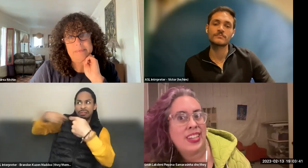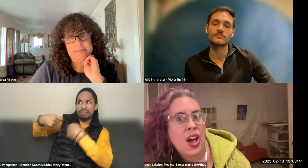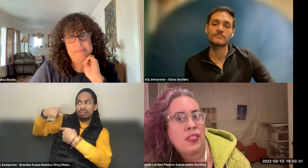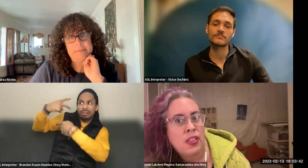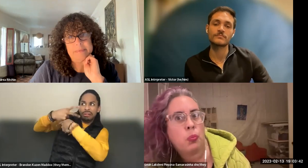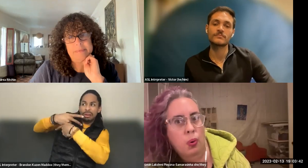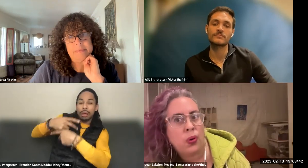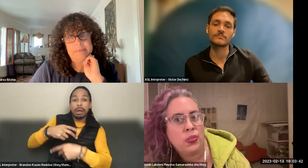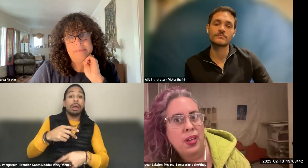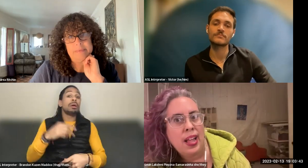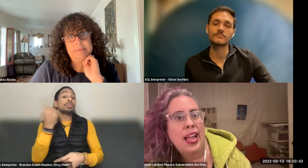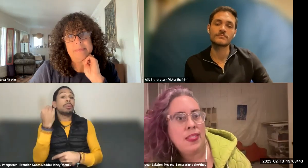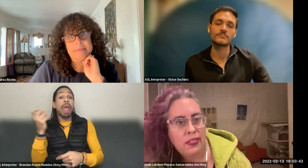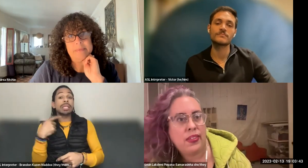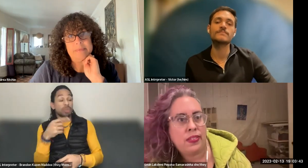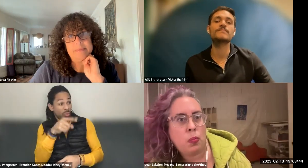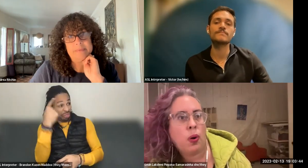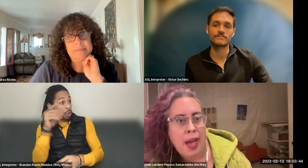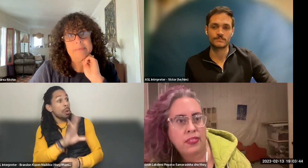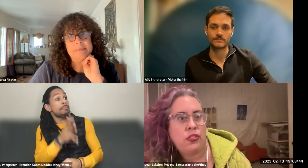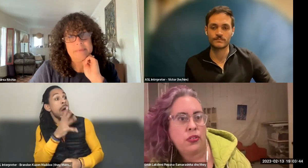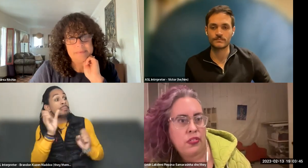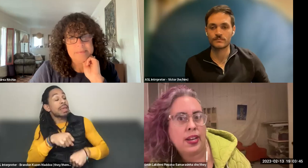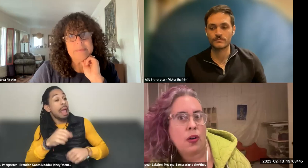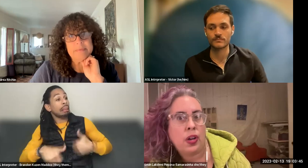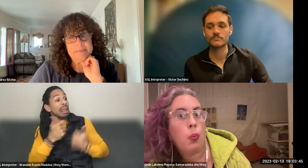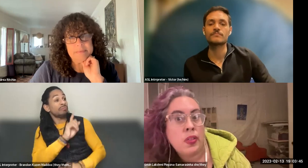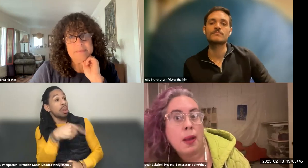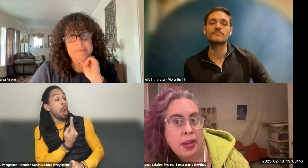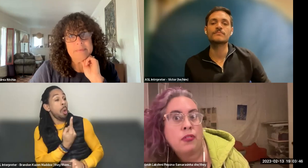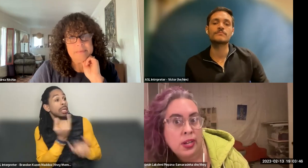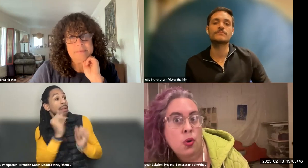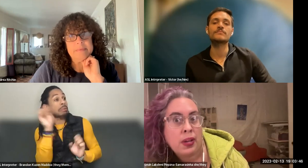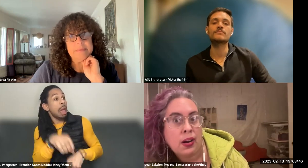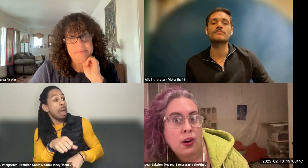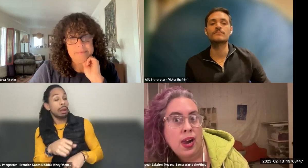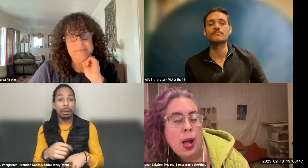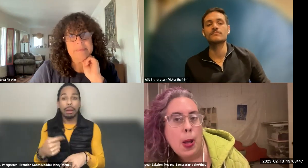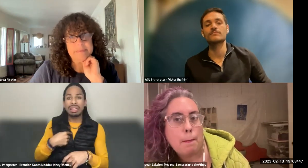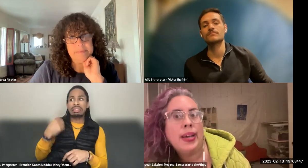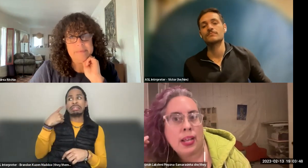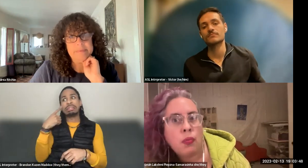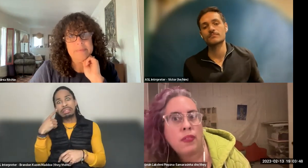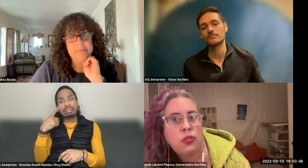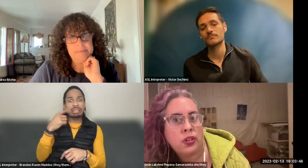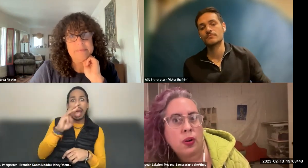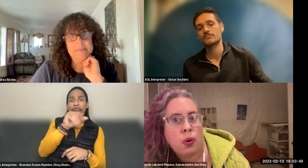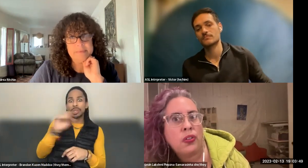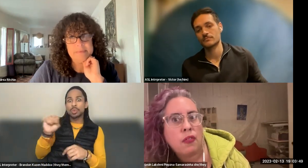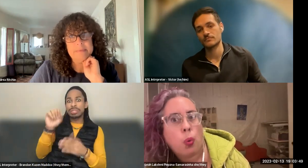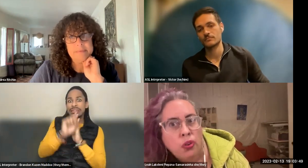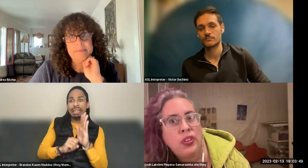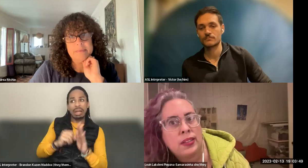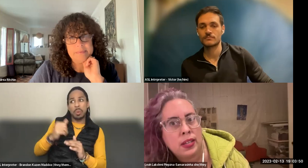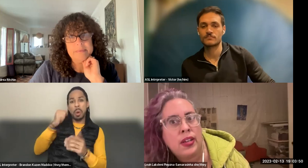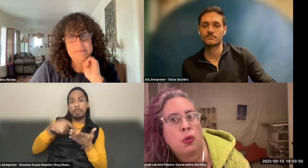was like, not in this world, in this system where Massachusetts state healthcare will not pay for in-home care. But in a revolutionary world,